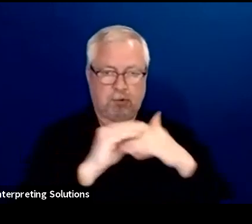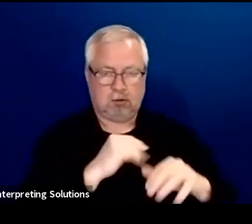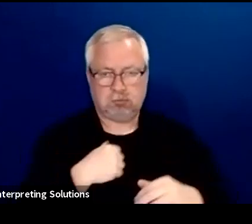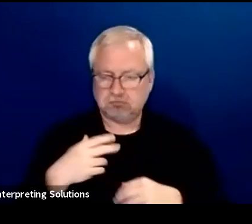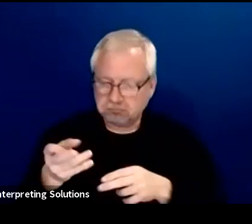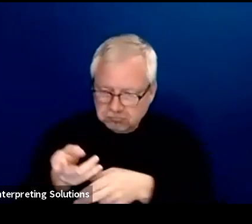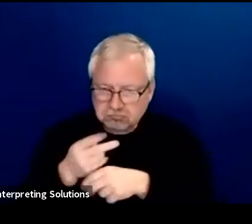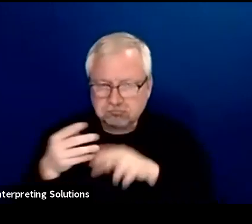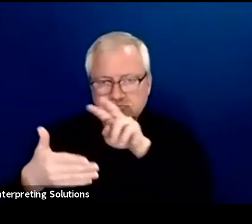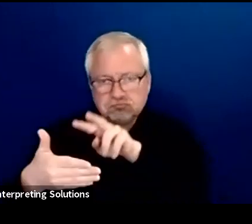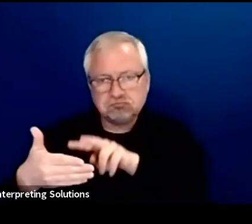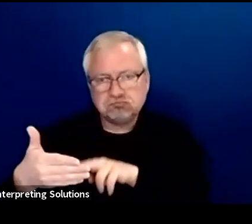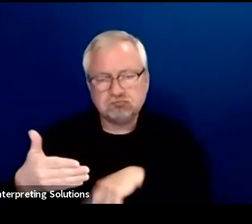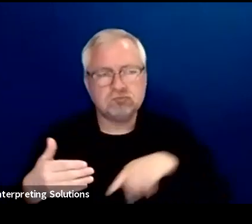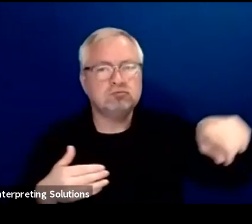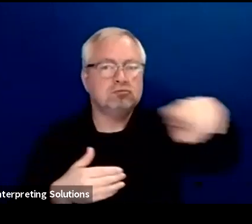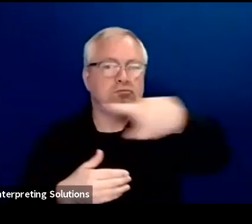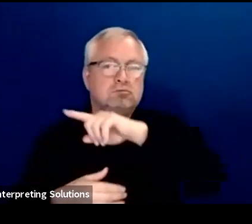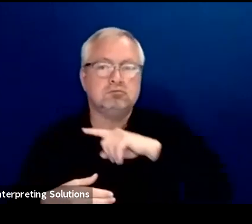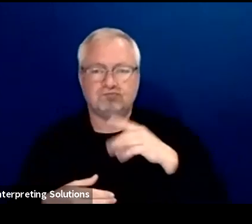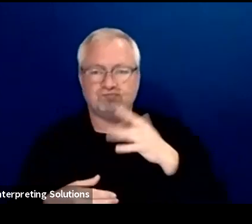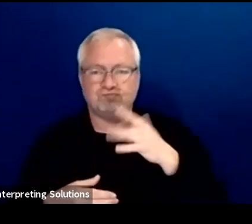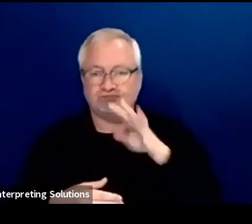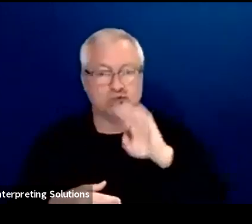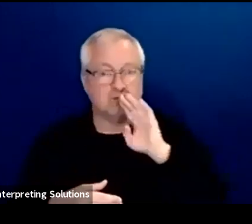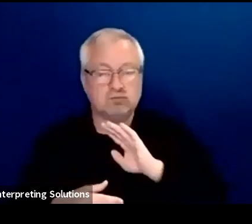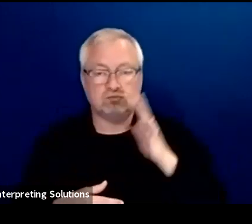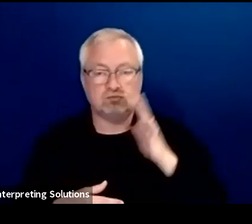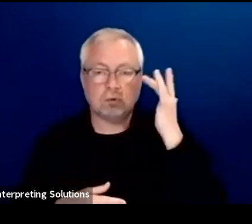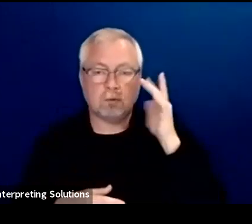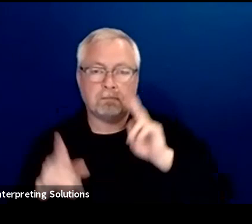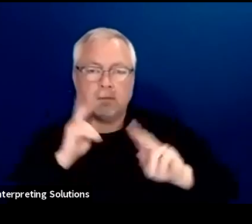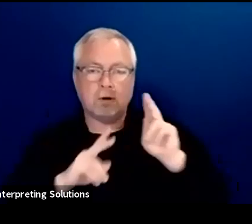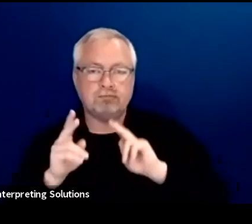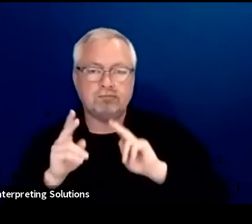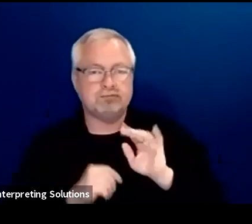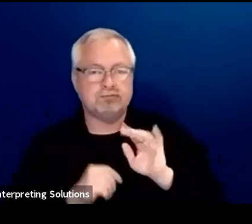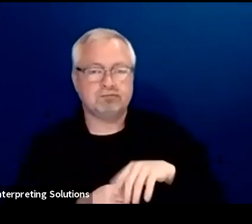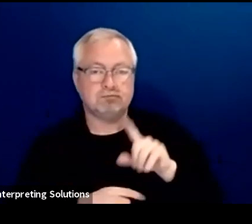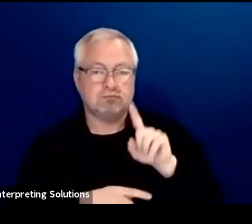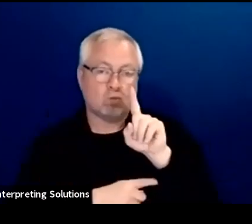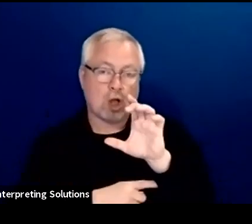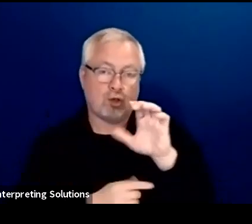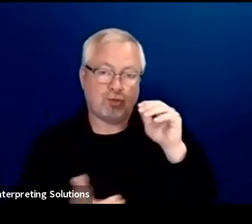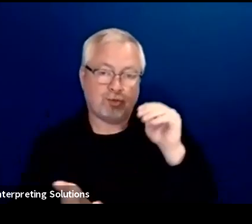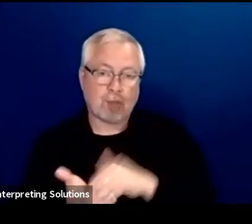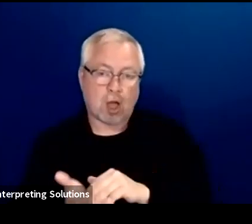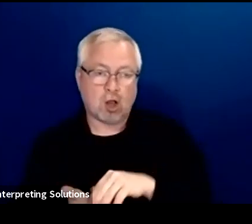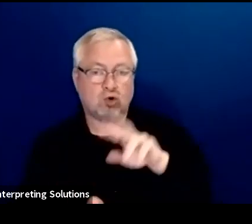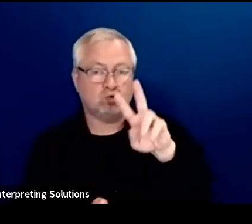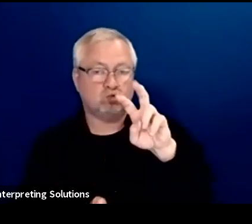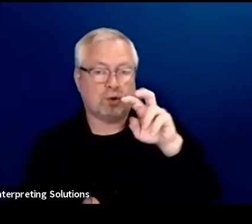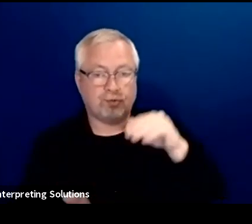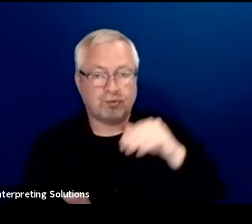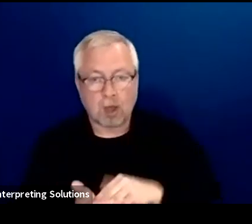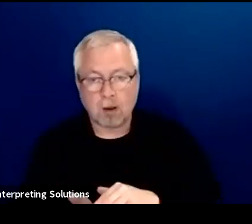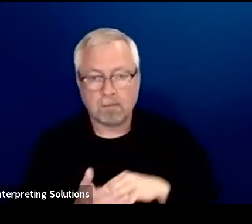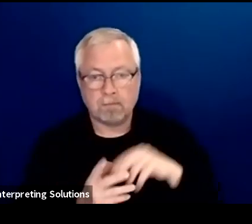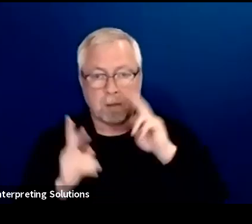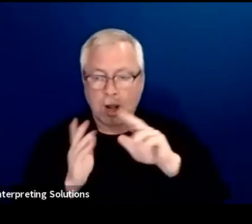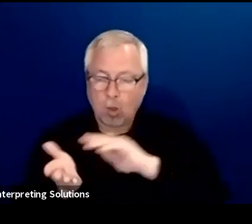among people that hundreds of thousands of people have now been laid off, thousands of businesses have been forced to